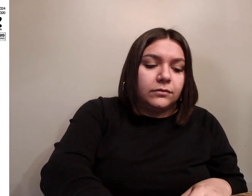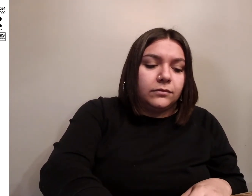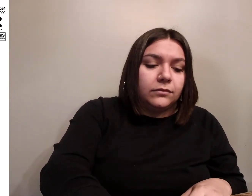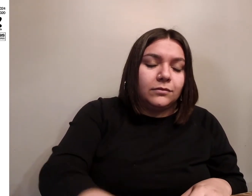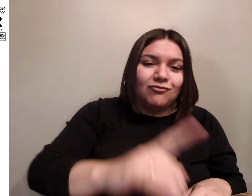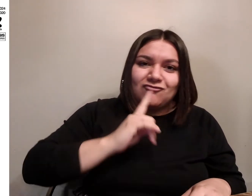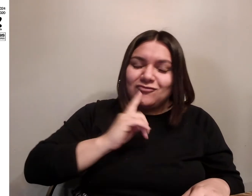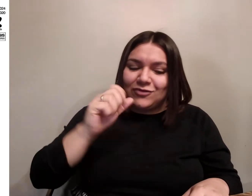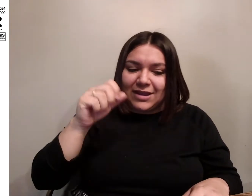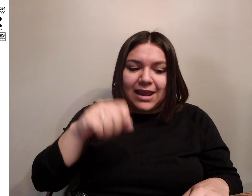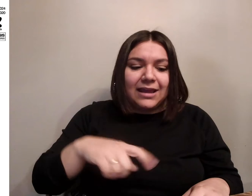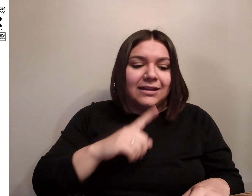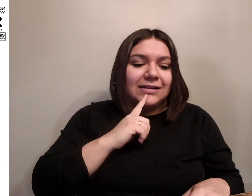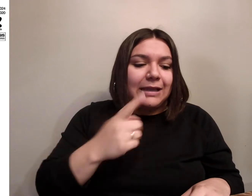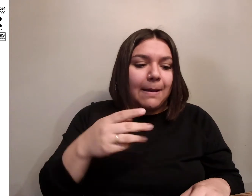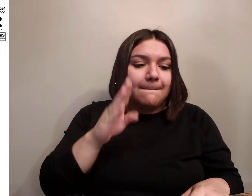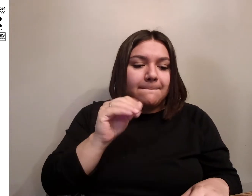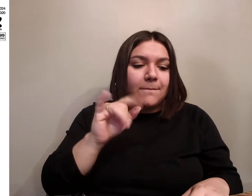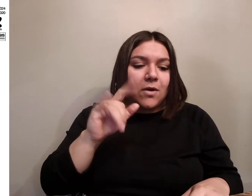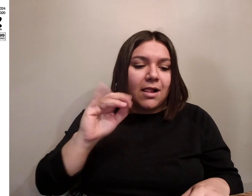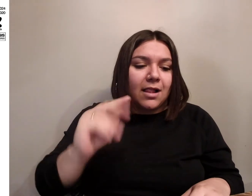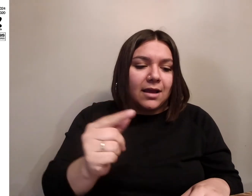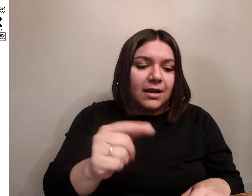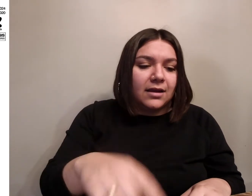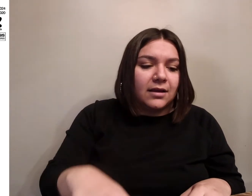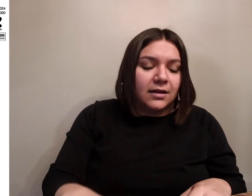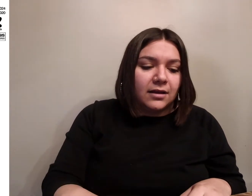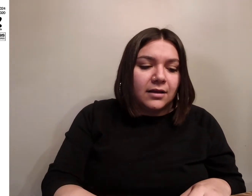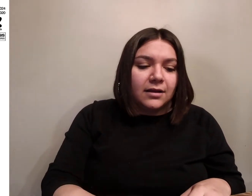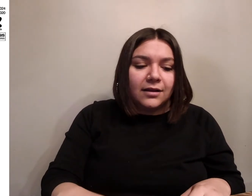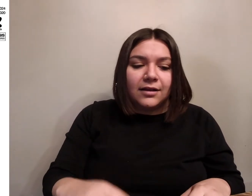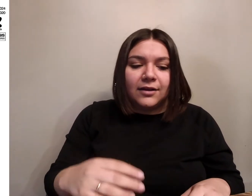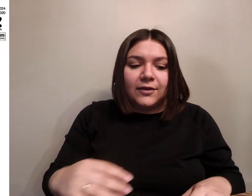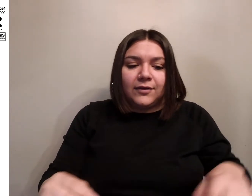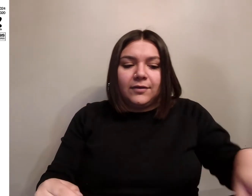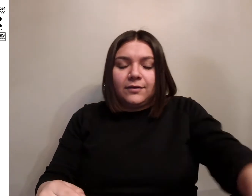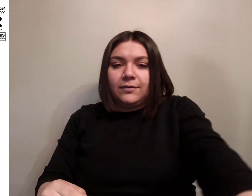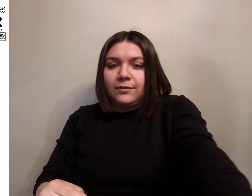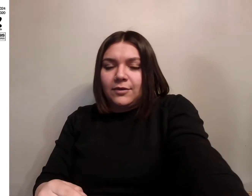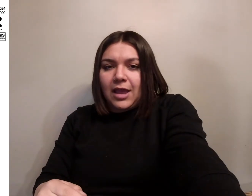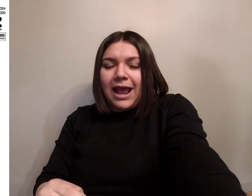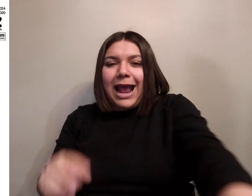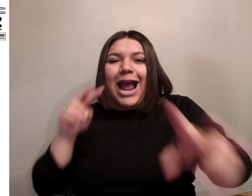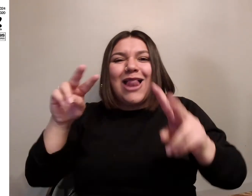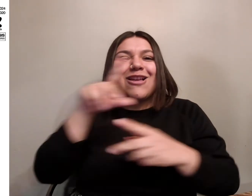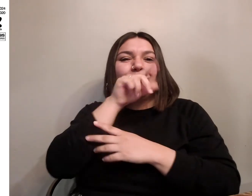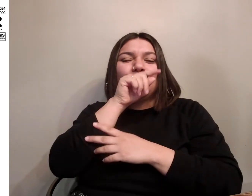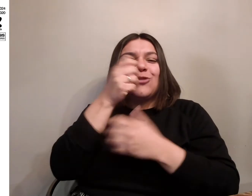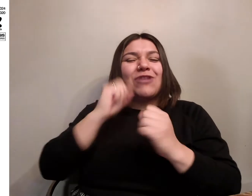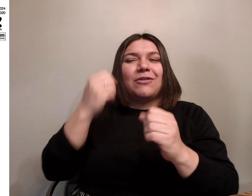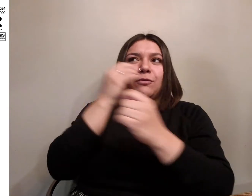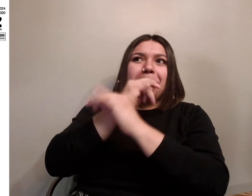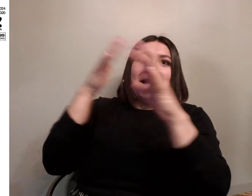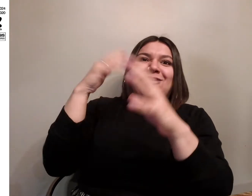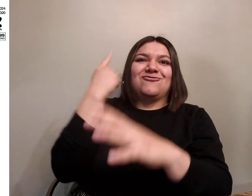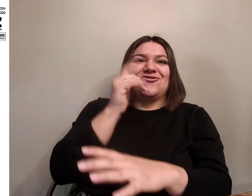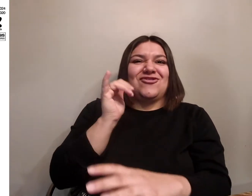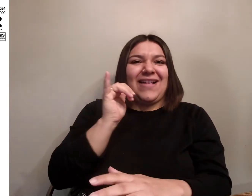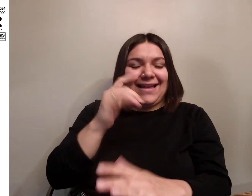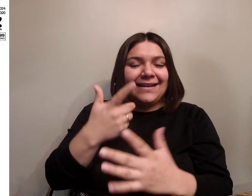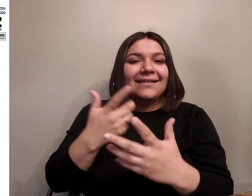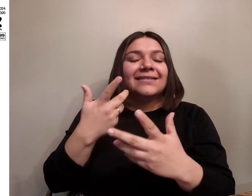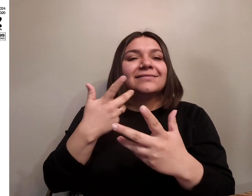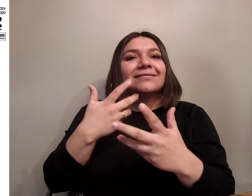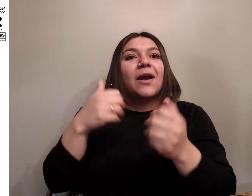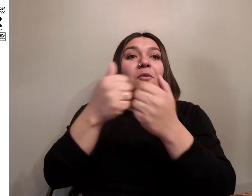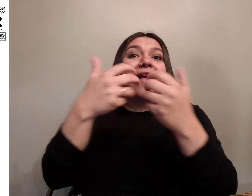it's definitely running. It's definitely running the temperature. Sometimes I look at Twitter and try